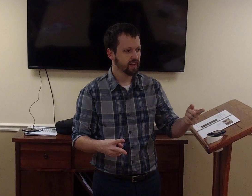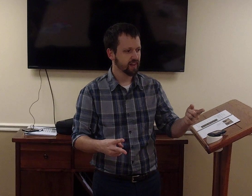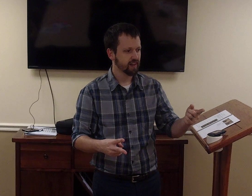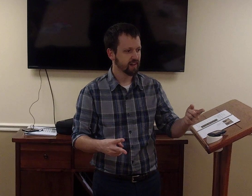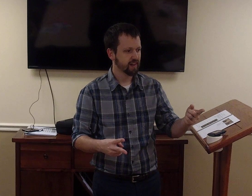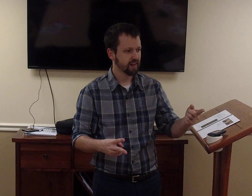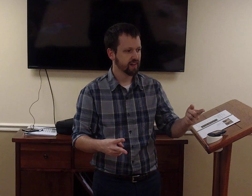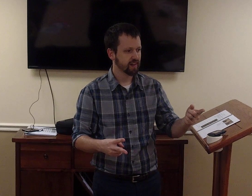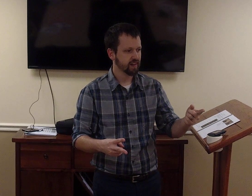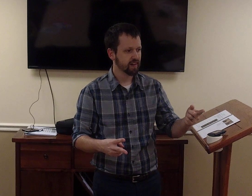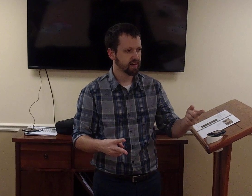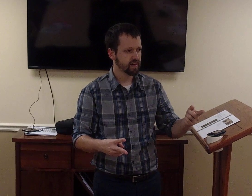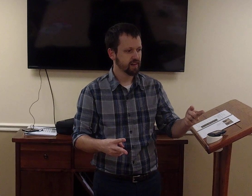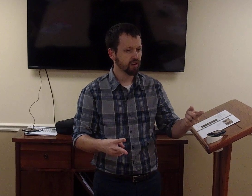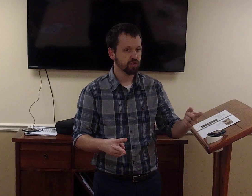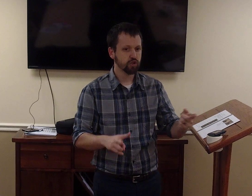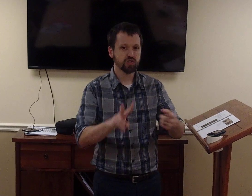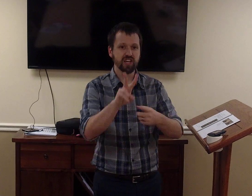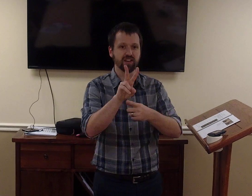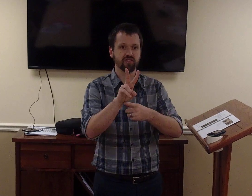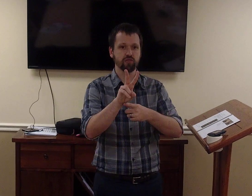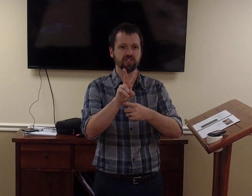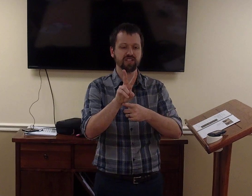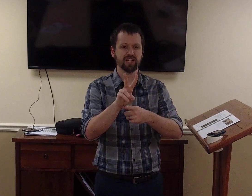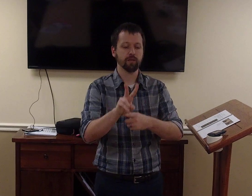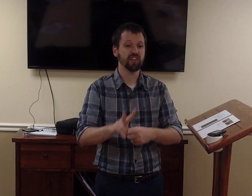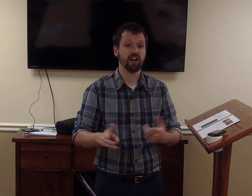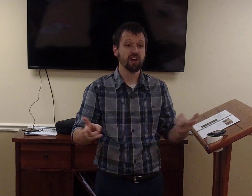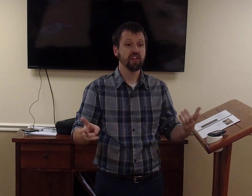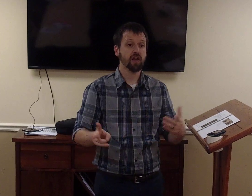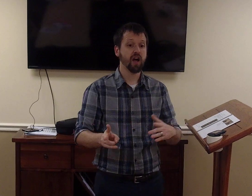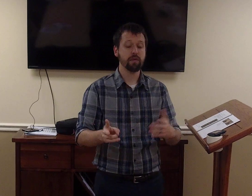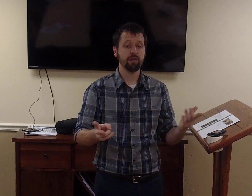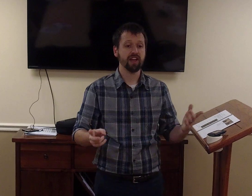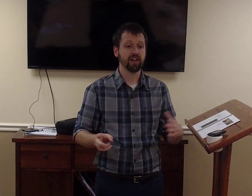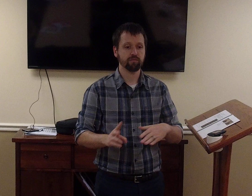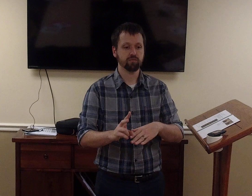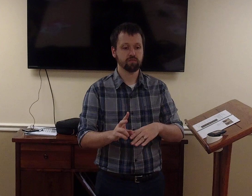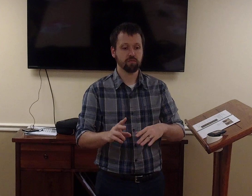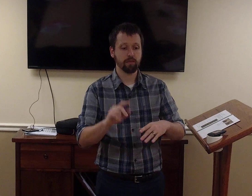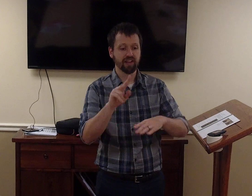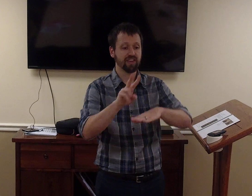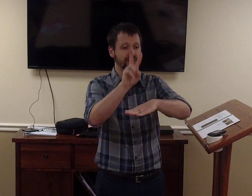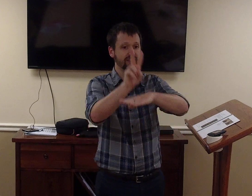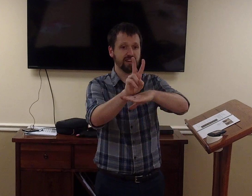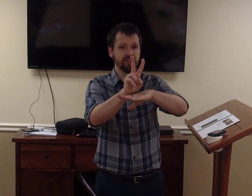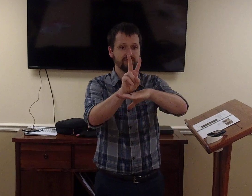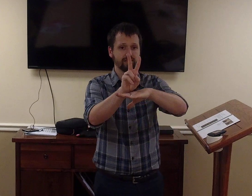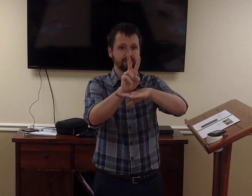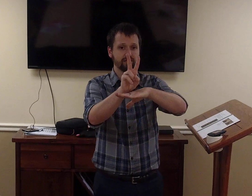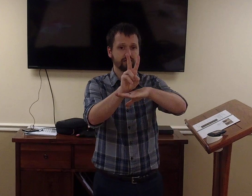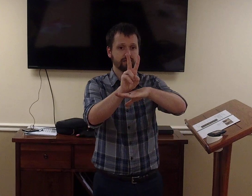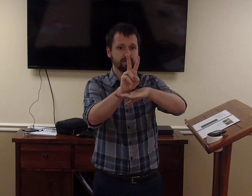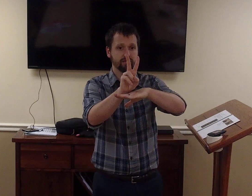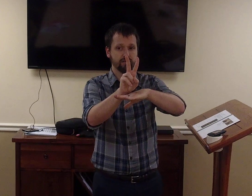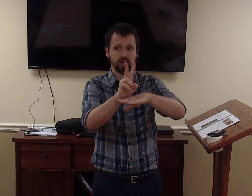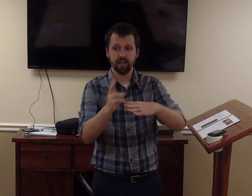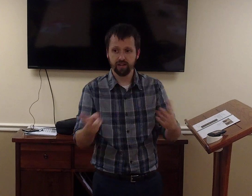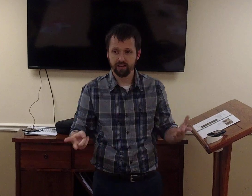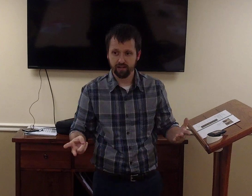Two sticks on like glue. Two sticks. Two sticks sticking up in the air. Maybe like TV antennas. Right?